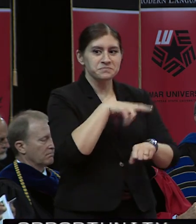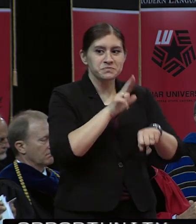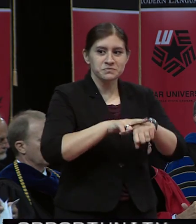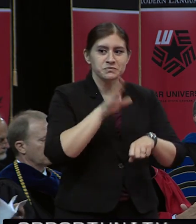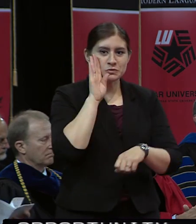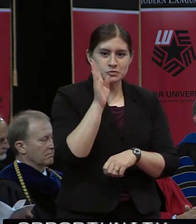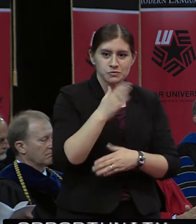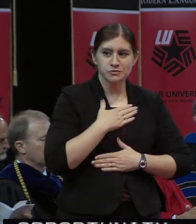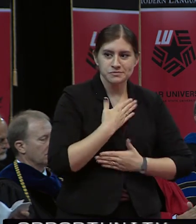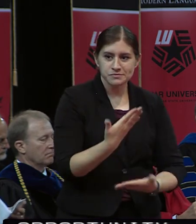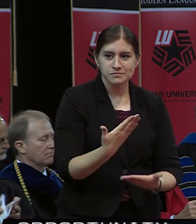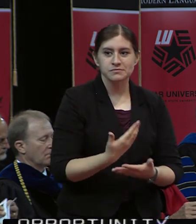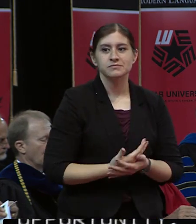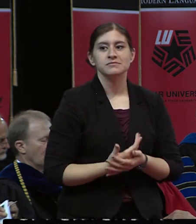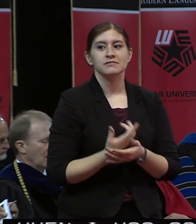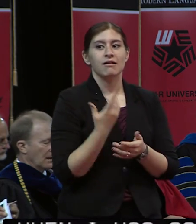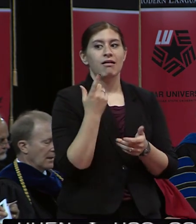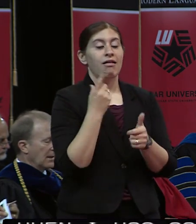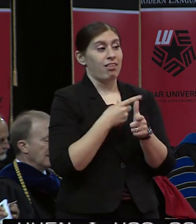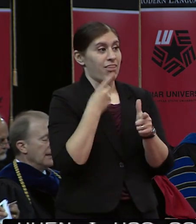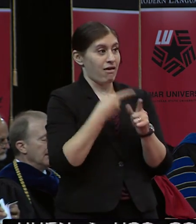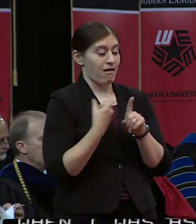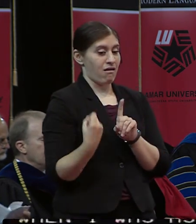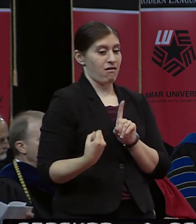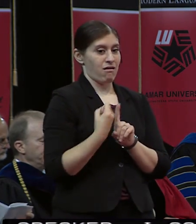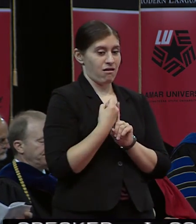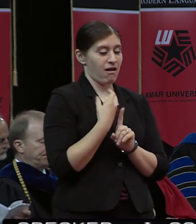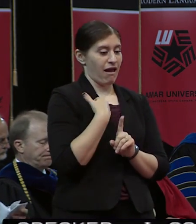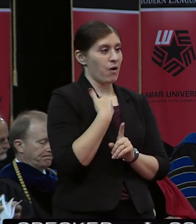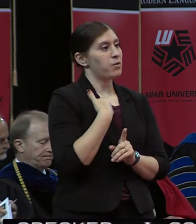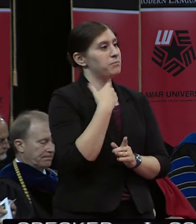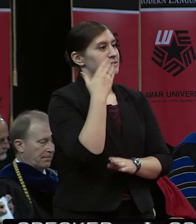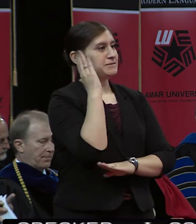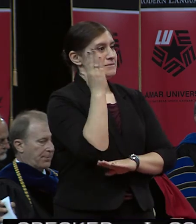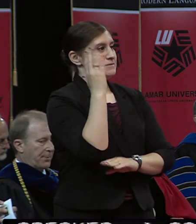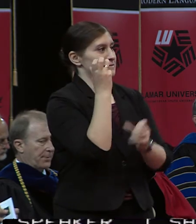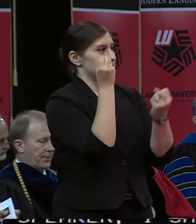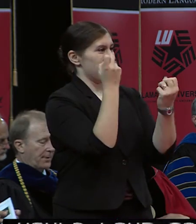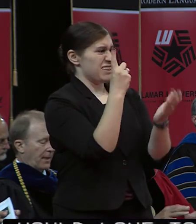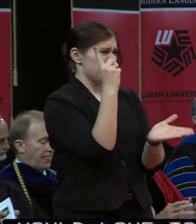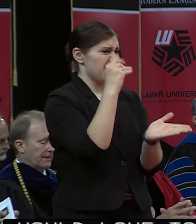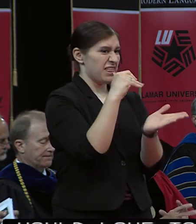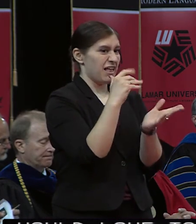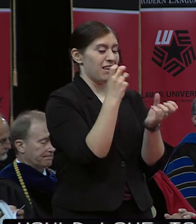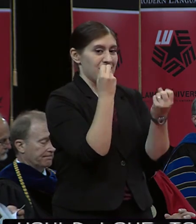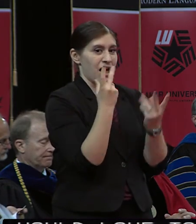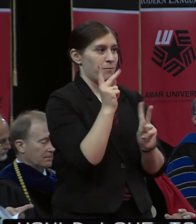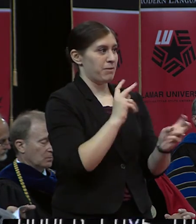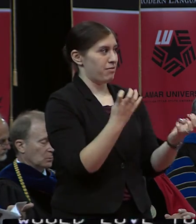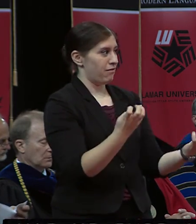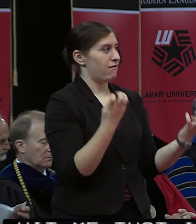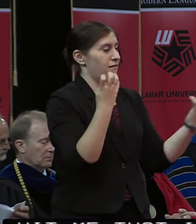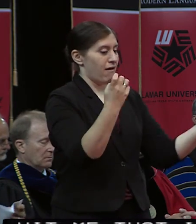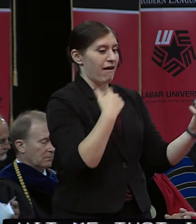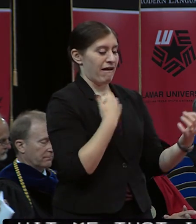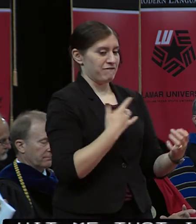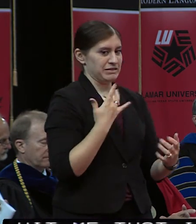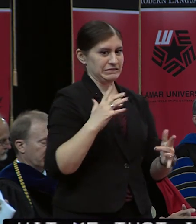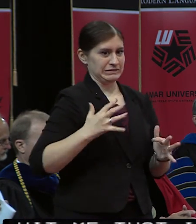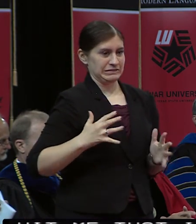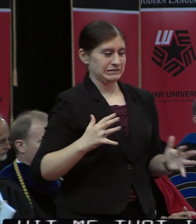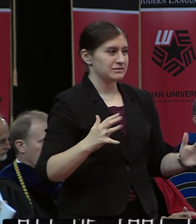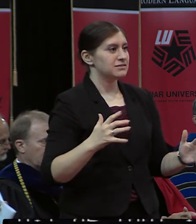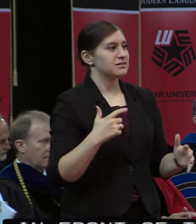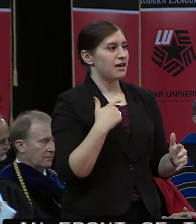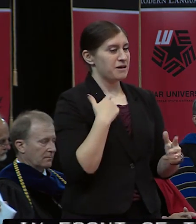to." Then it really hit me that I would be speaking in front of thousands of people, and I felt a rush of nervousness.